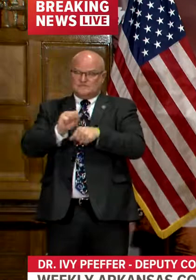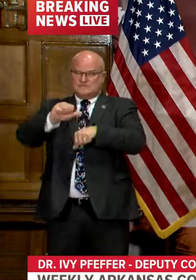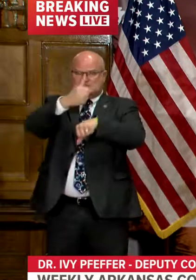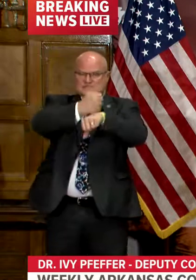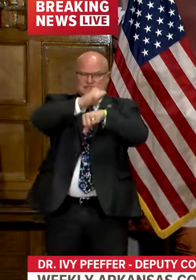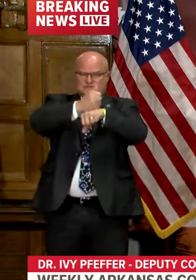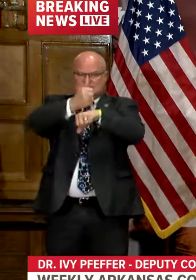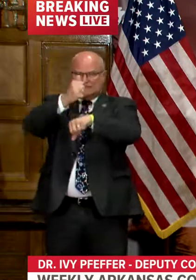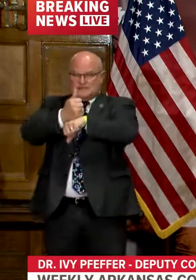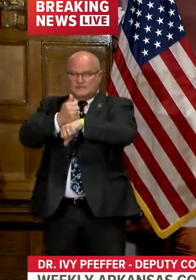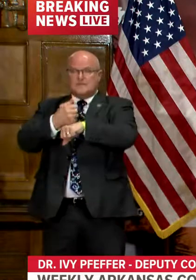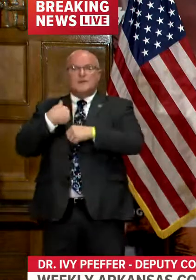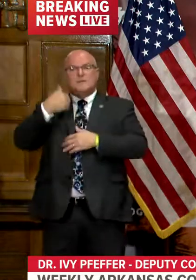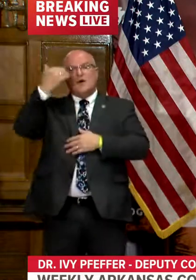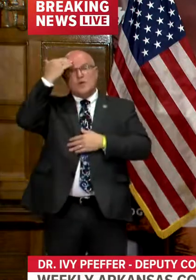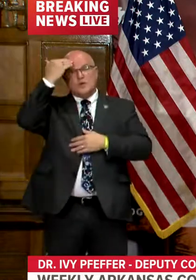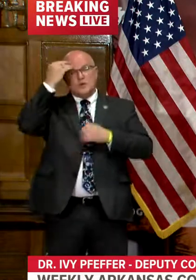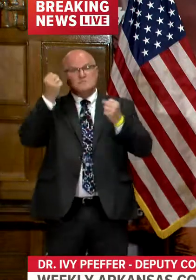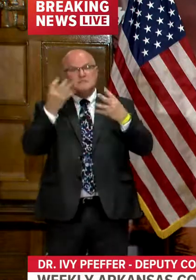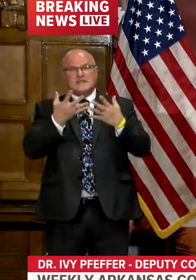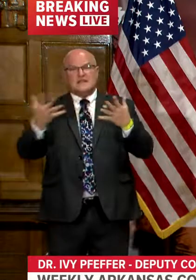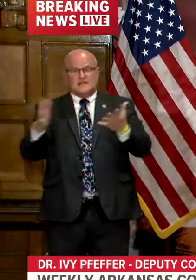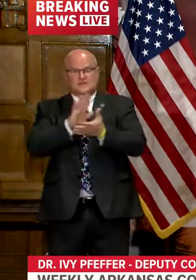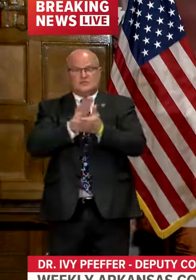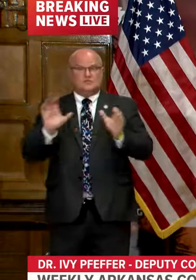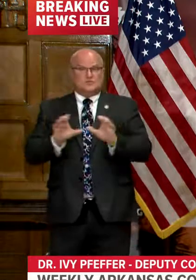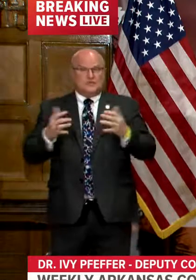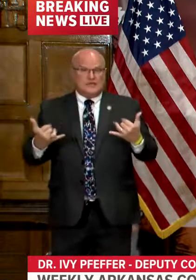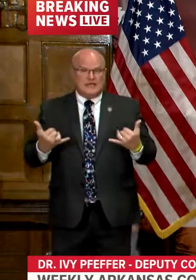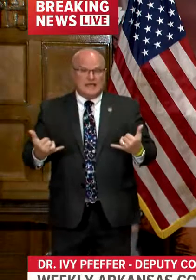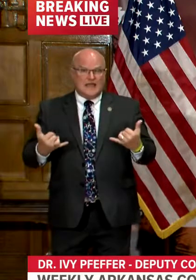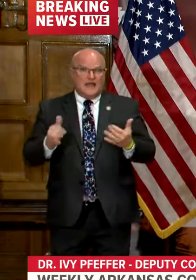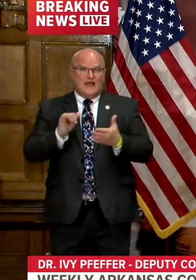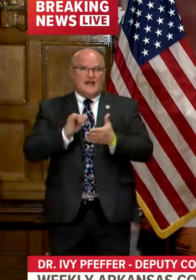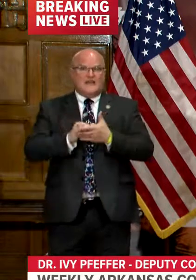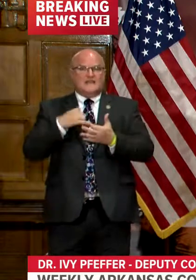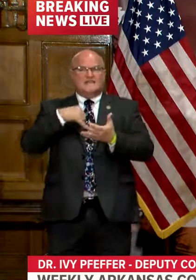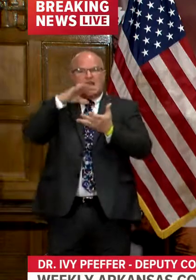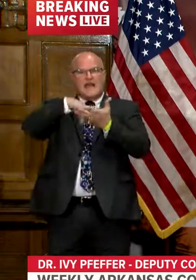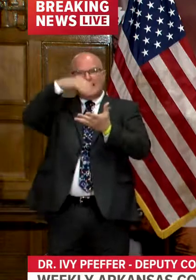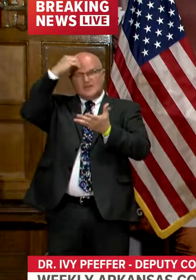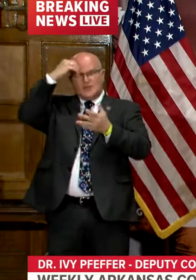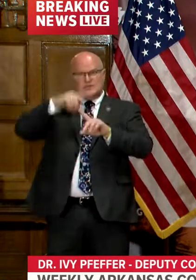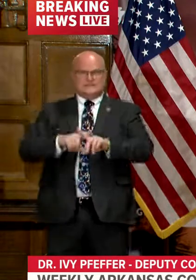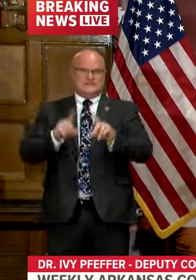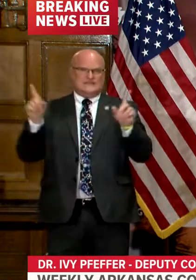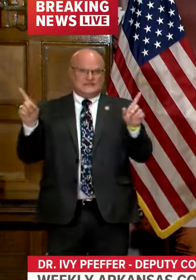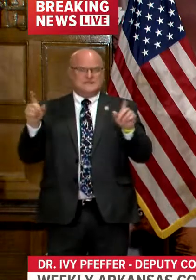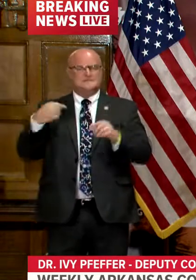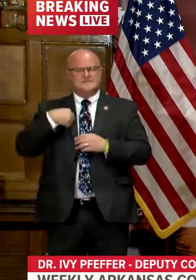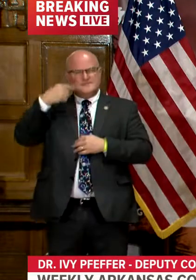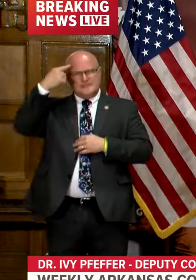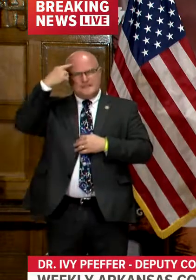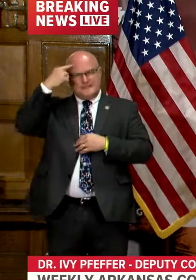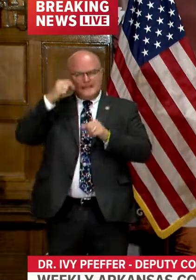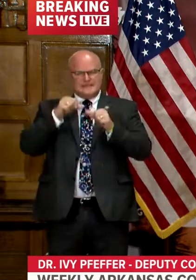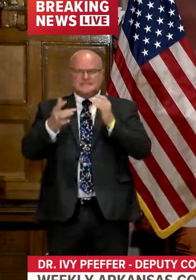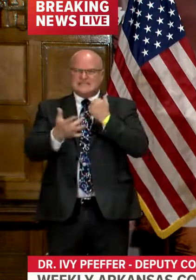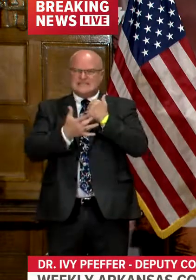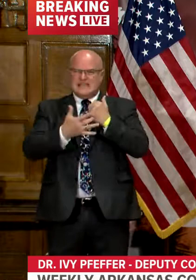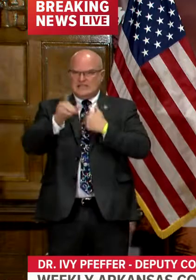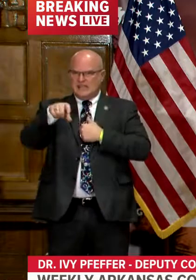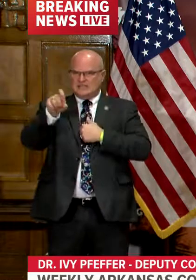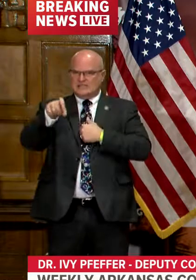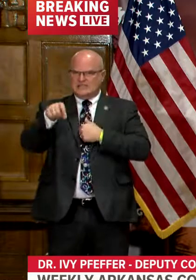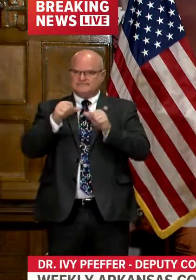place. But we know that there are a lot of things that schools are doing now that they've had to learn differently. I think the ongoing technology needs will